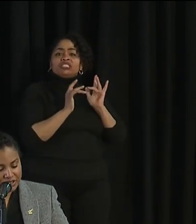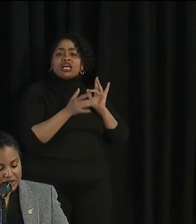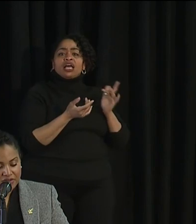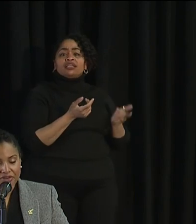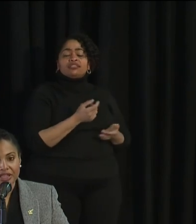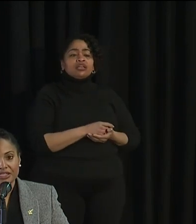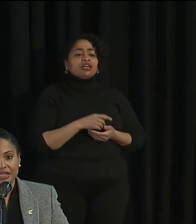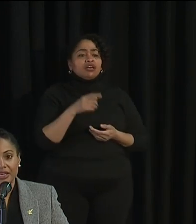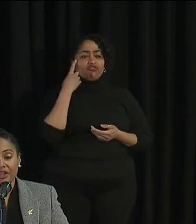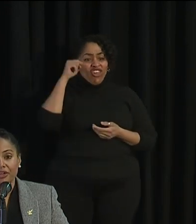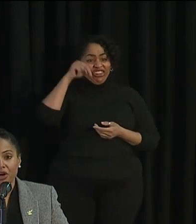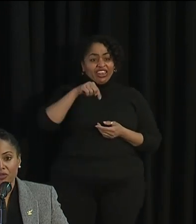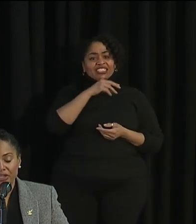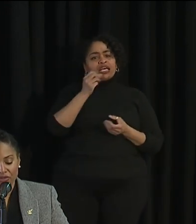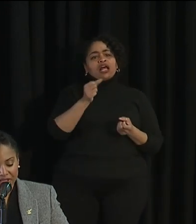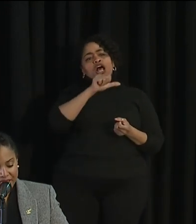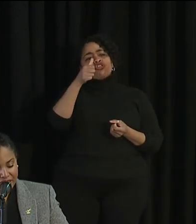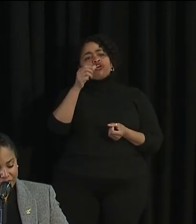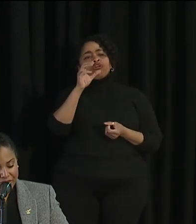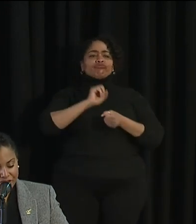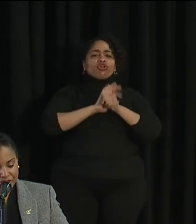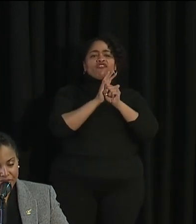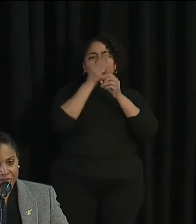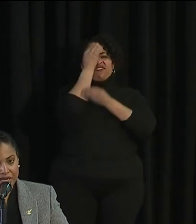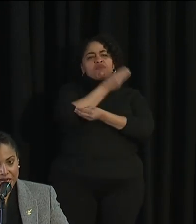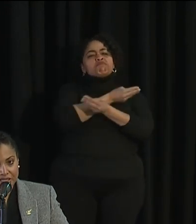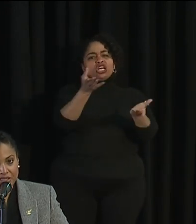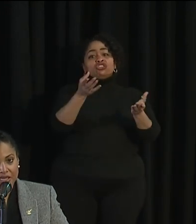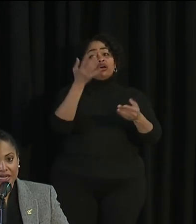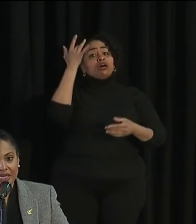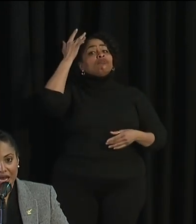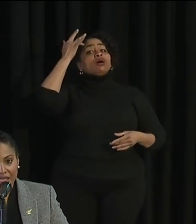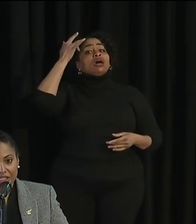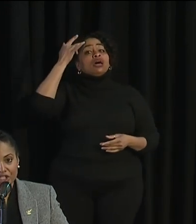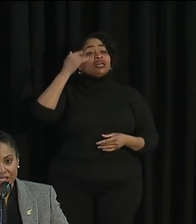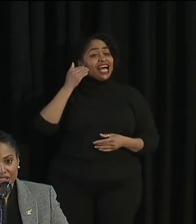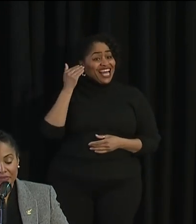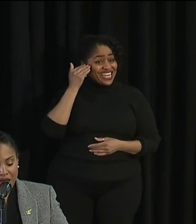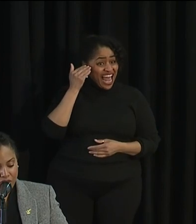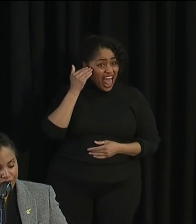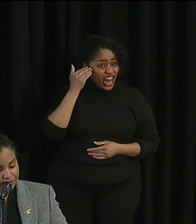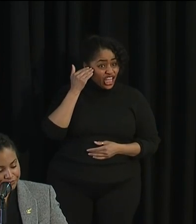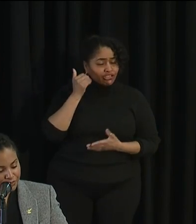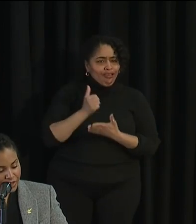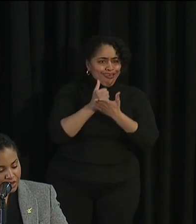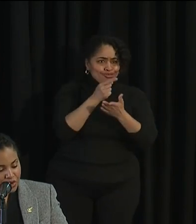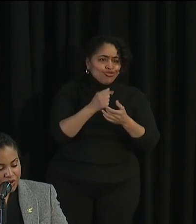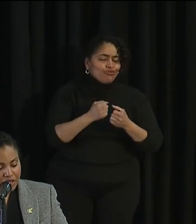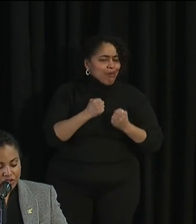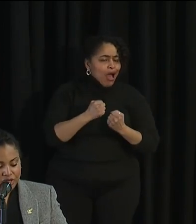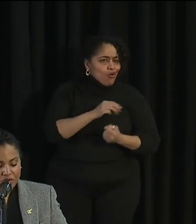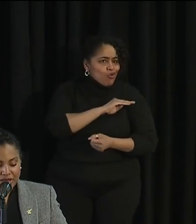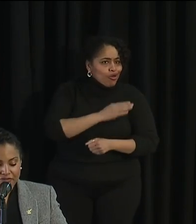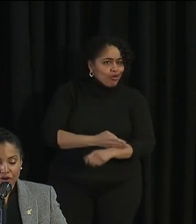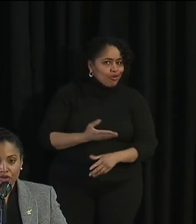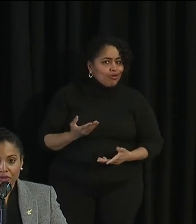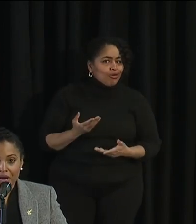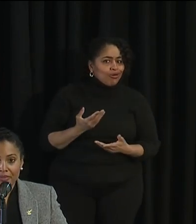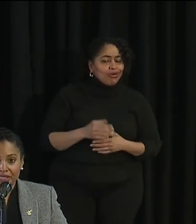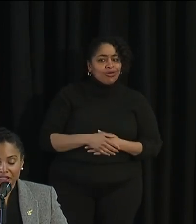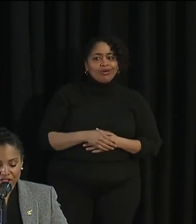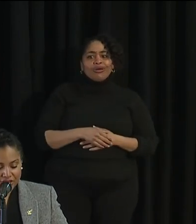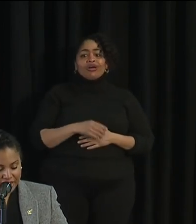detroitmi.gov/coronavirus for this and other COVID-related information, because knowledge is power. We also know that